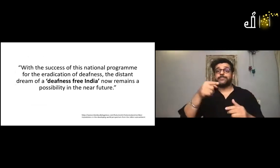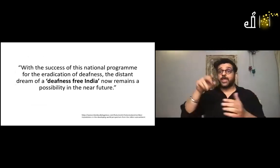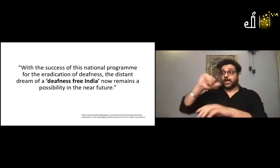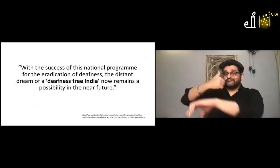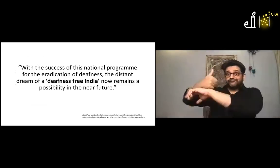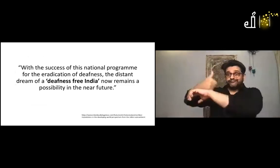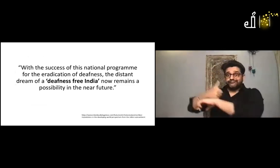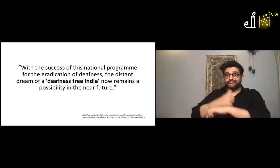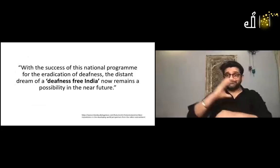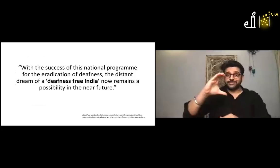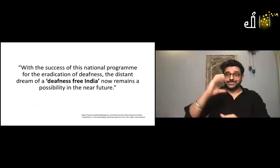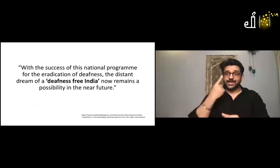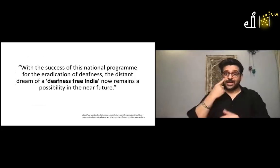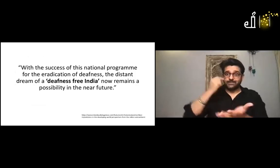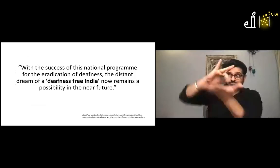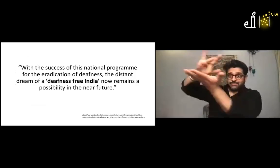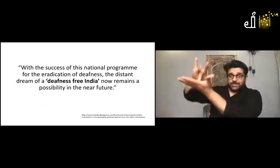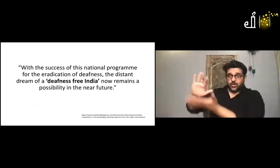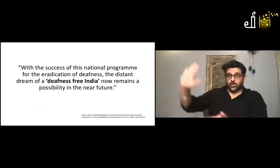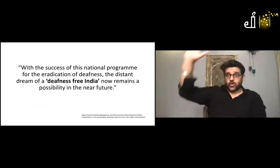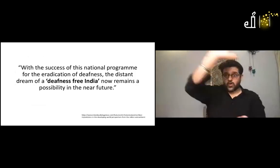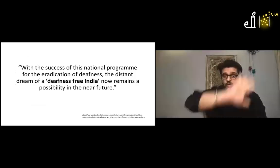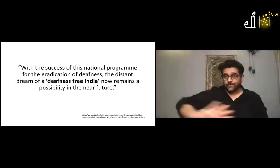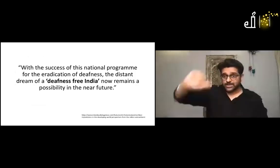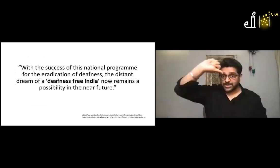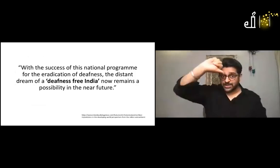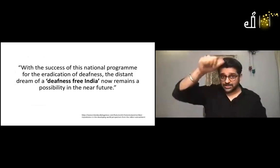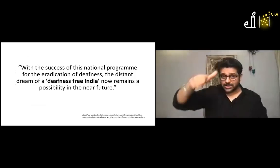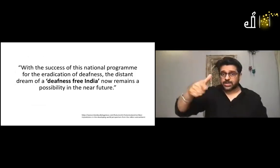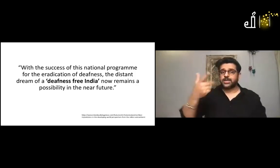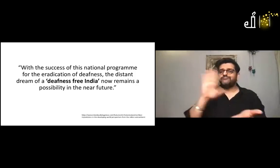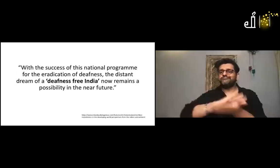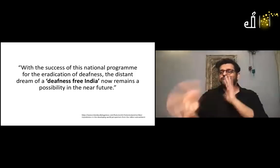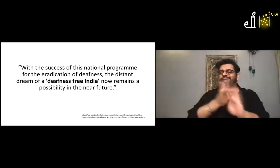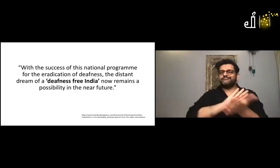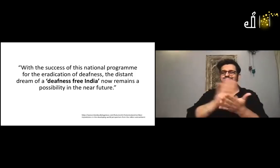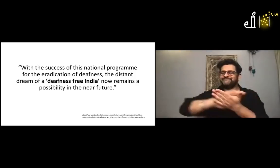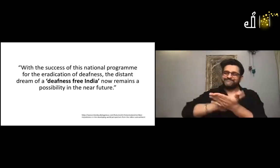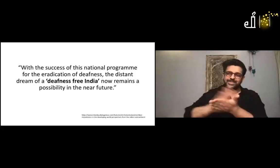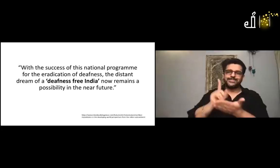it says that with the success of national programs, the CI centers,